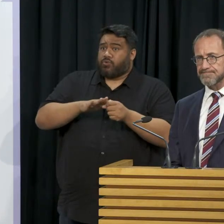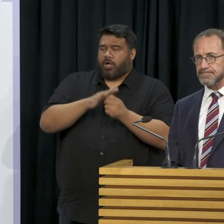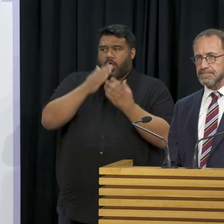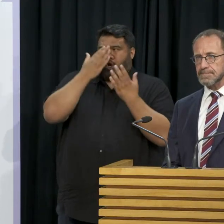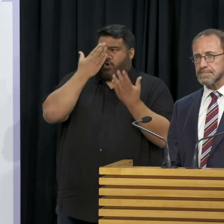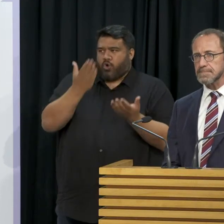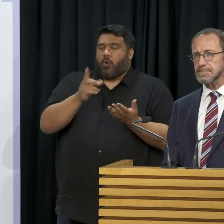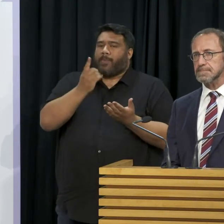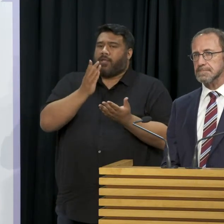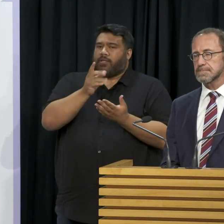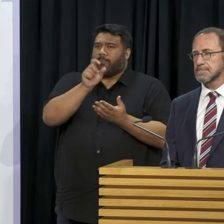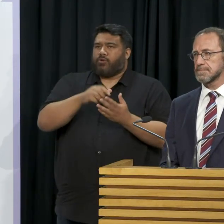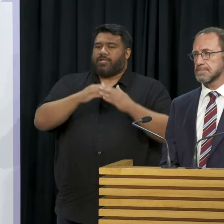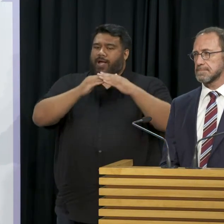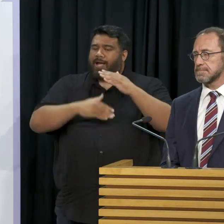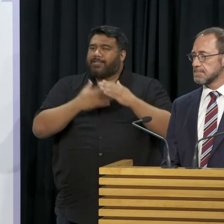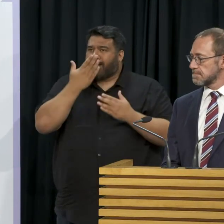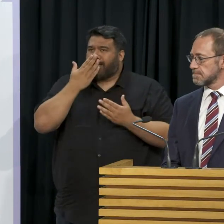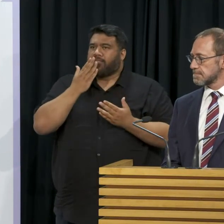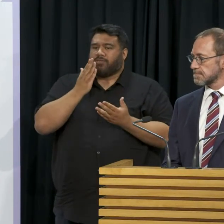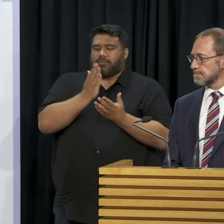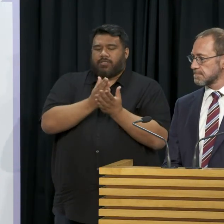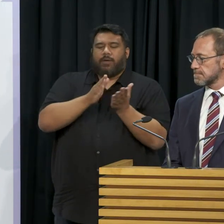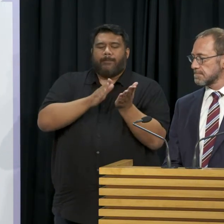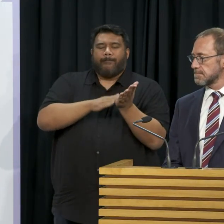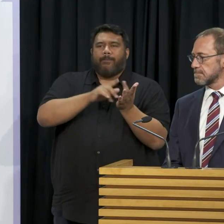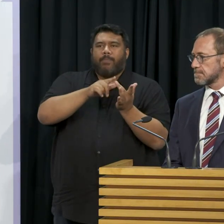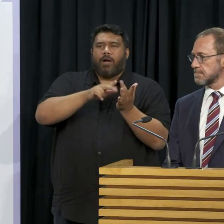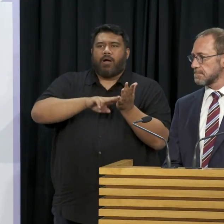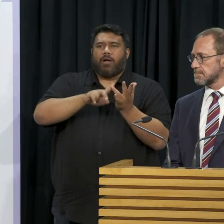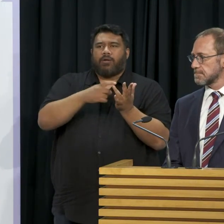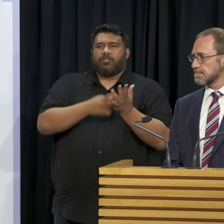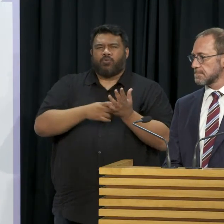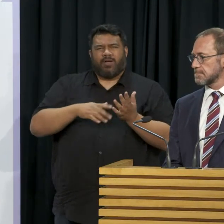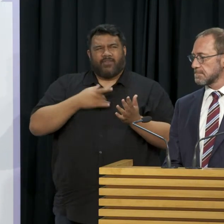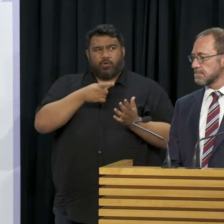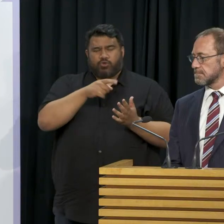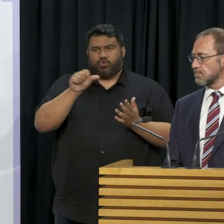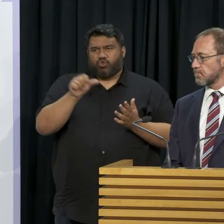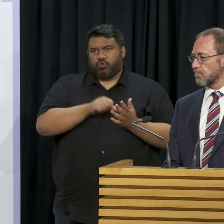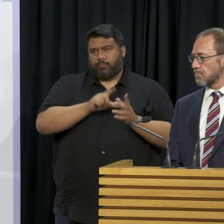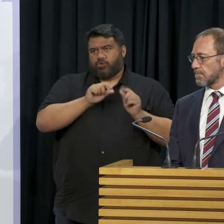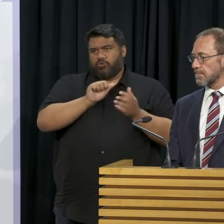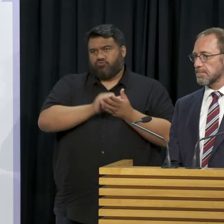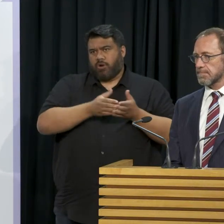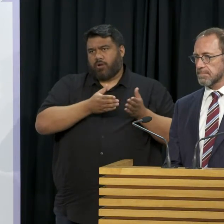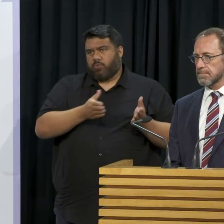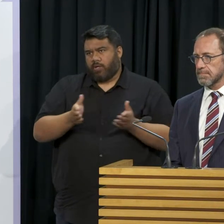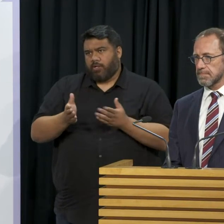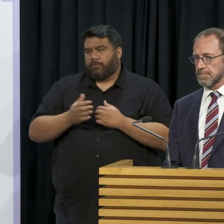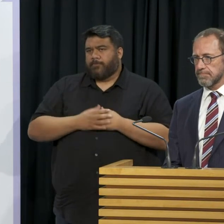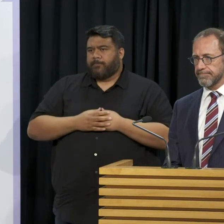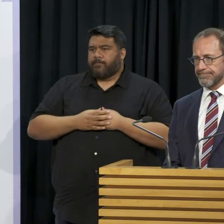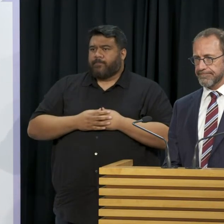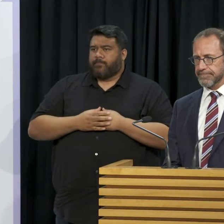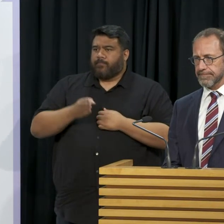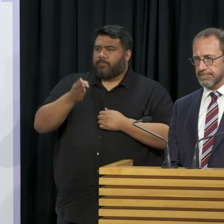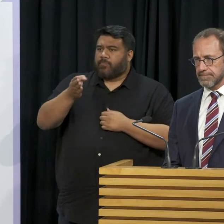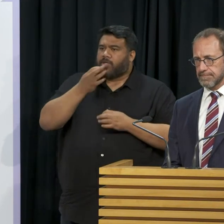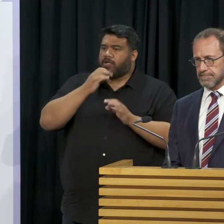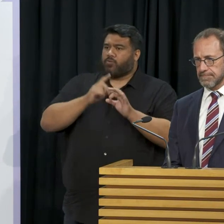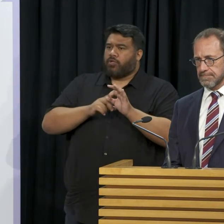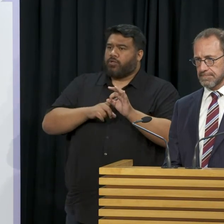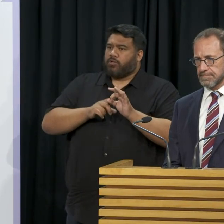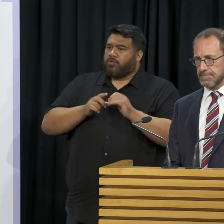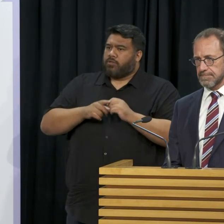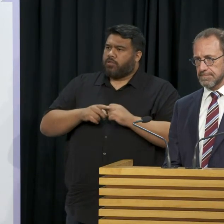is a minor, and I would expect particular care to have been taken in the way that a minor is dealt with. Would you not have expected to have known about